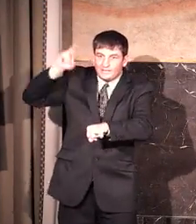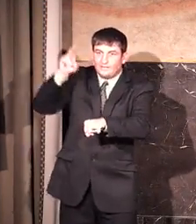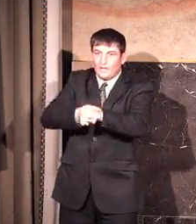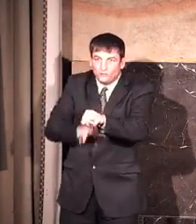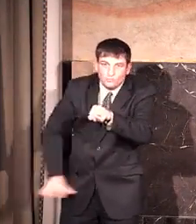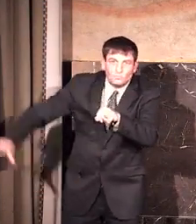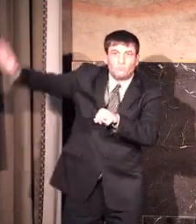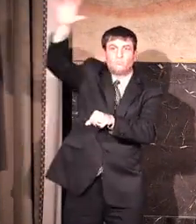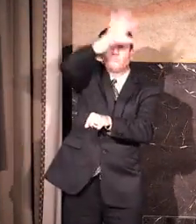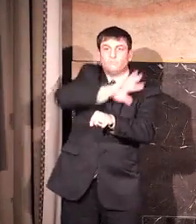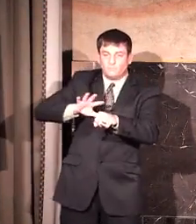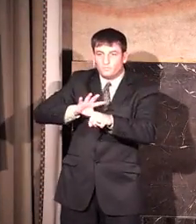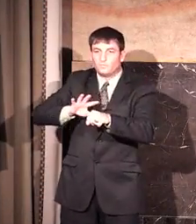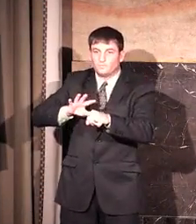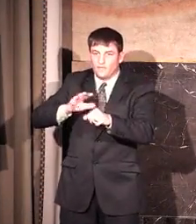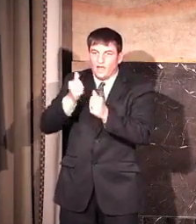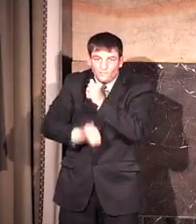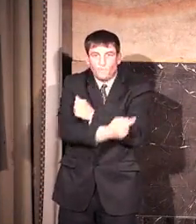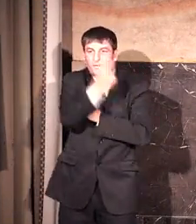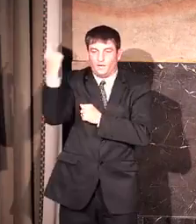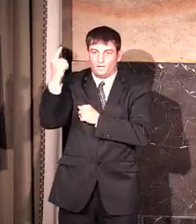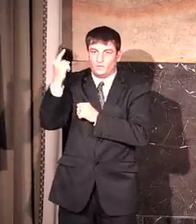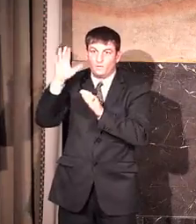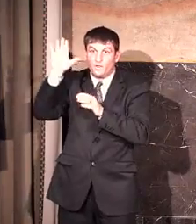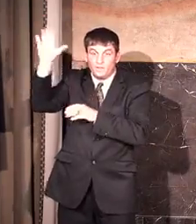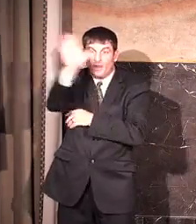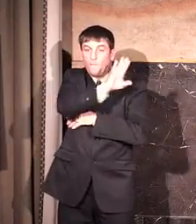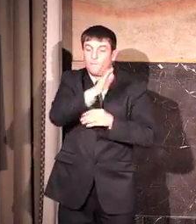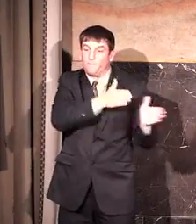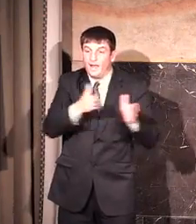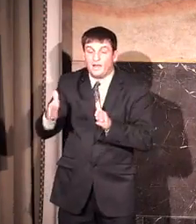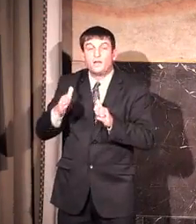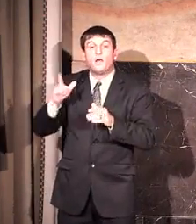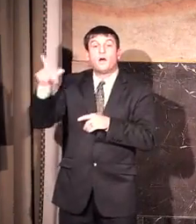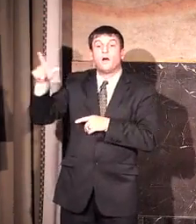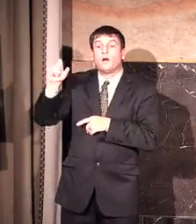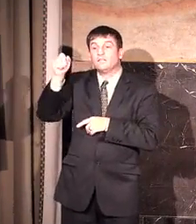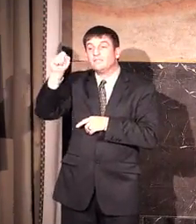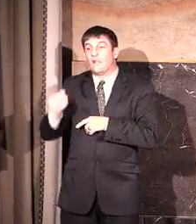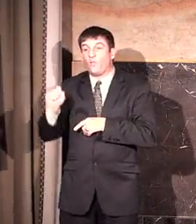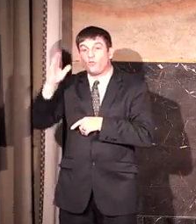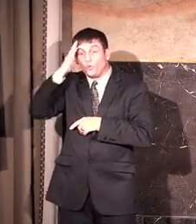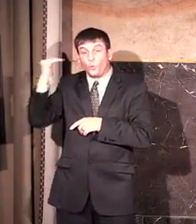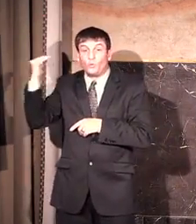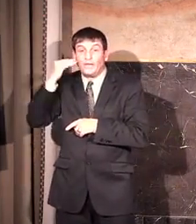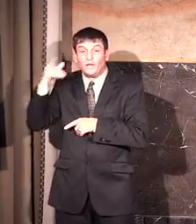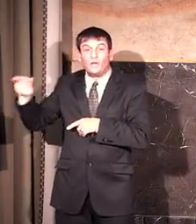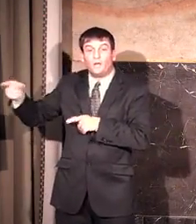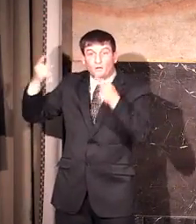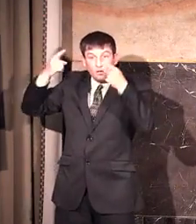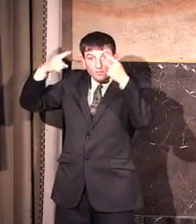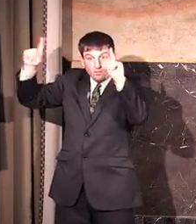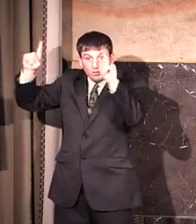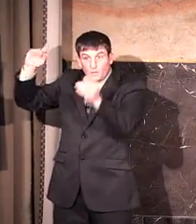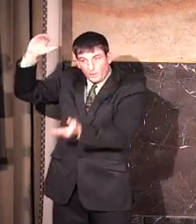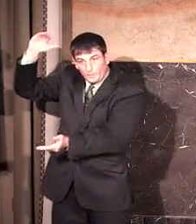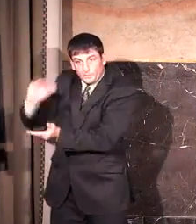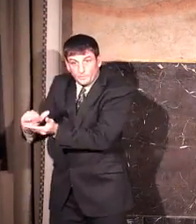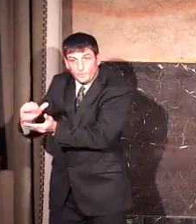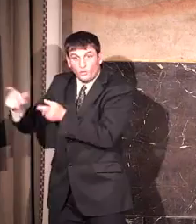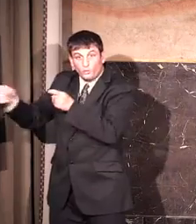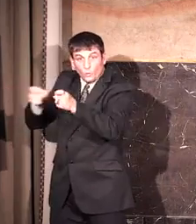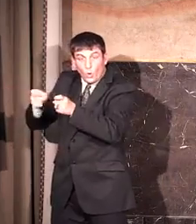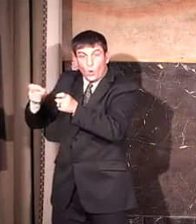it is exactly how South Korea has been so effective in getting their country under